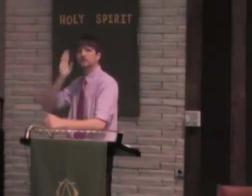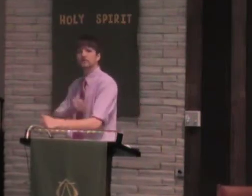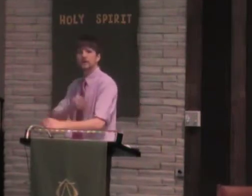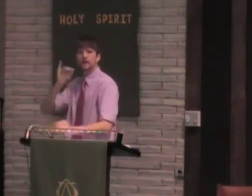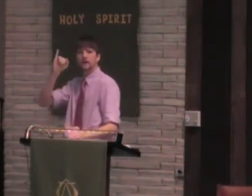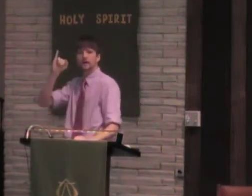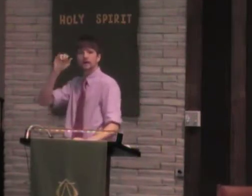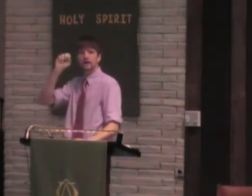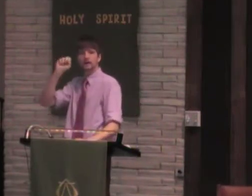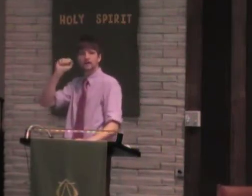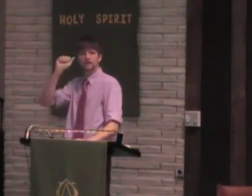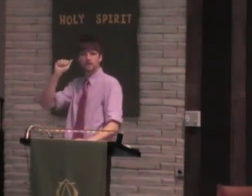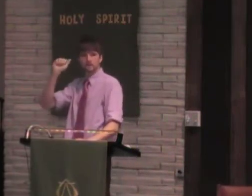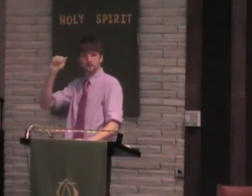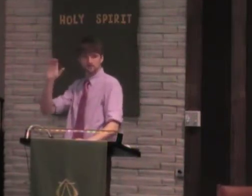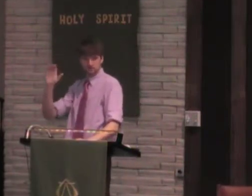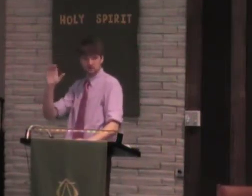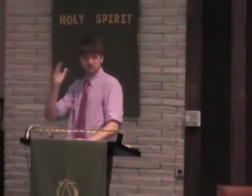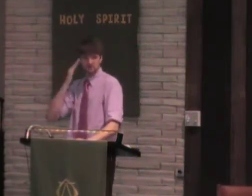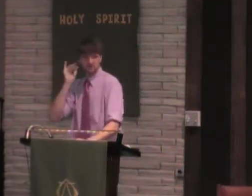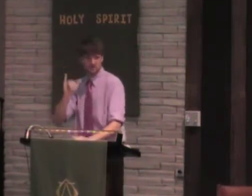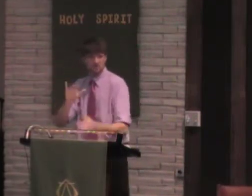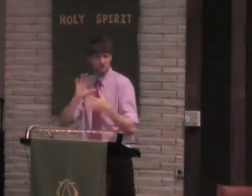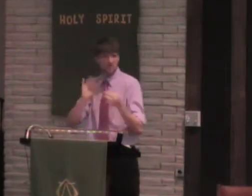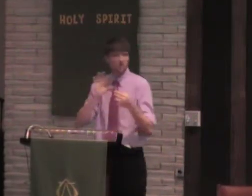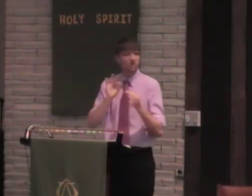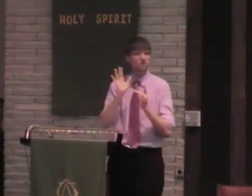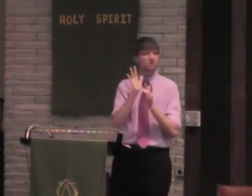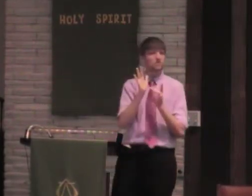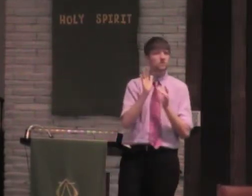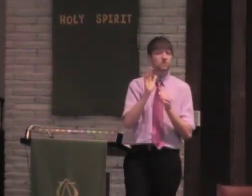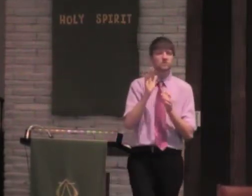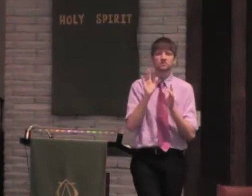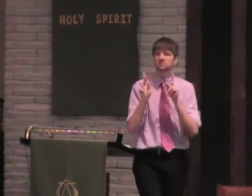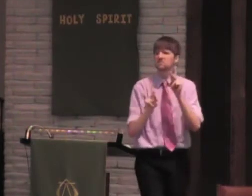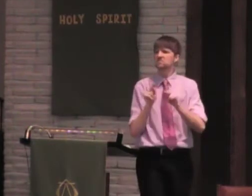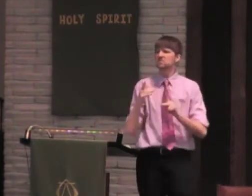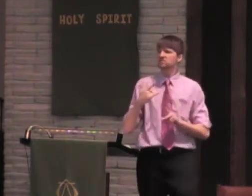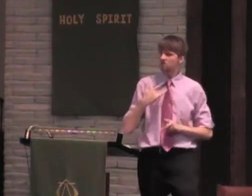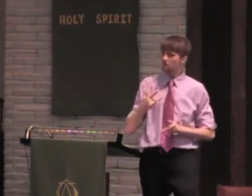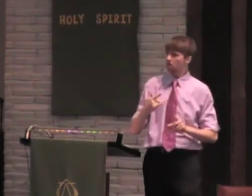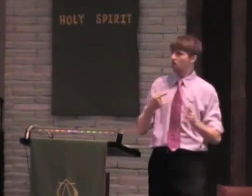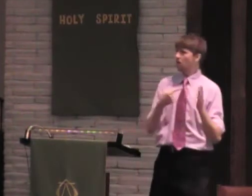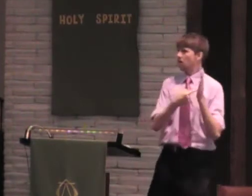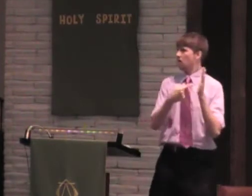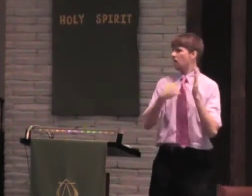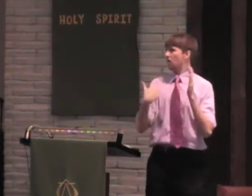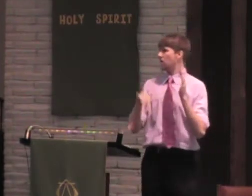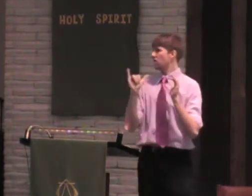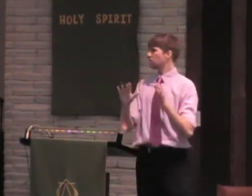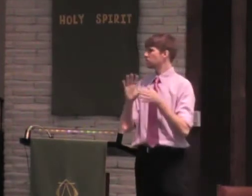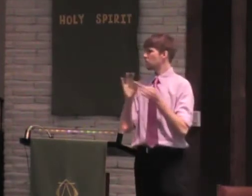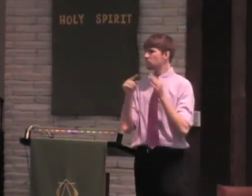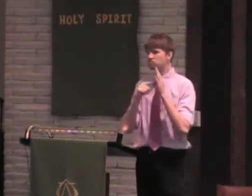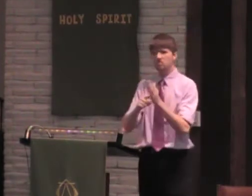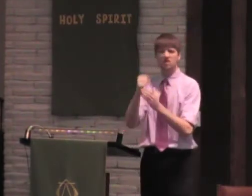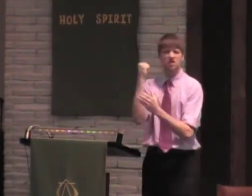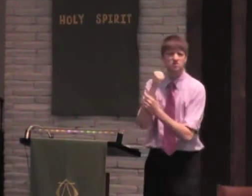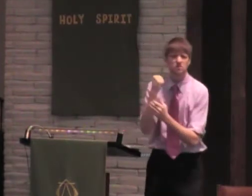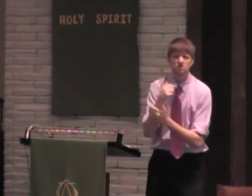When he was asked to sacrifice his son Isaac. I'm sure we all know that story, and people tend to go, wow, that story